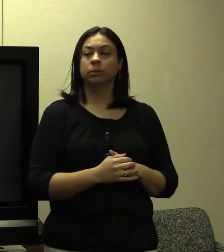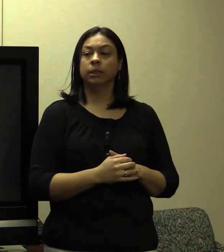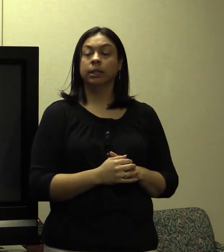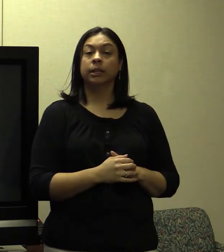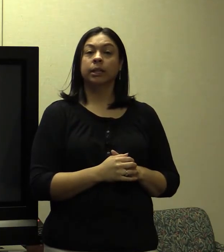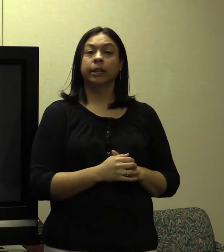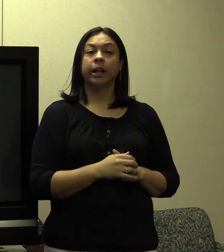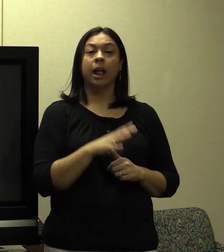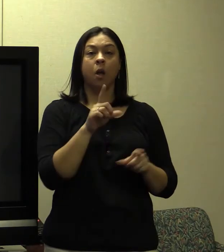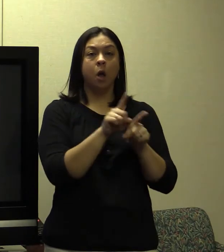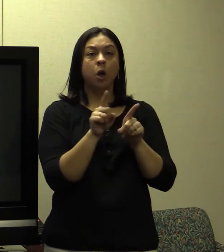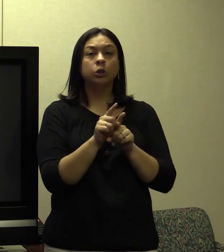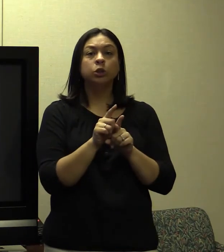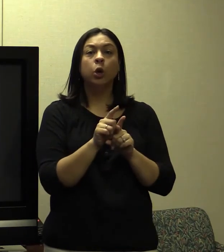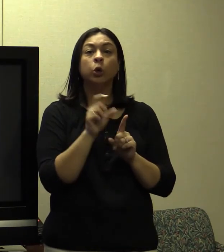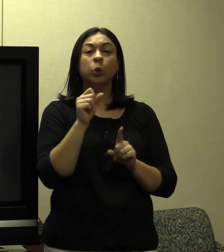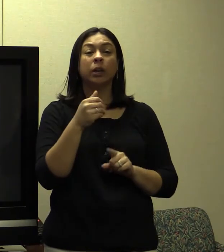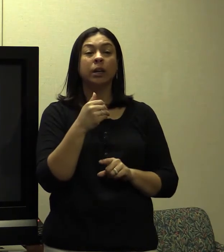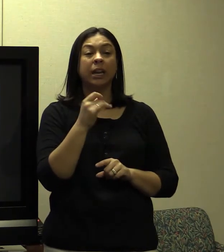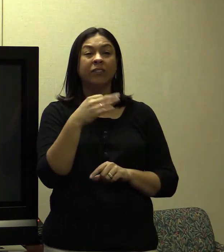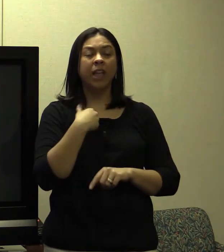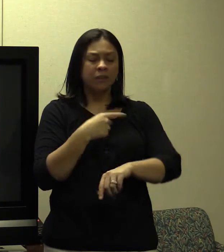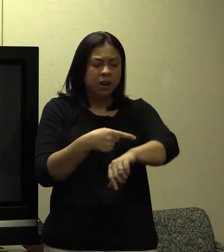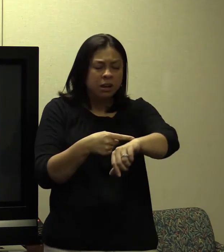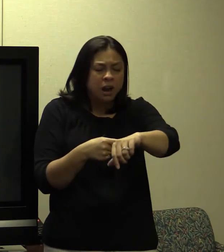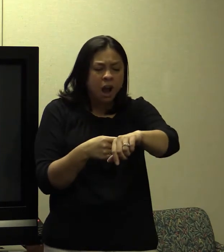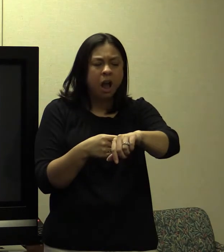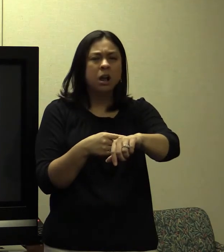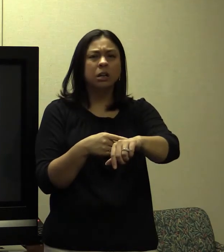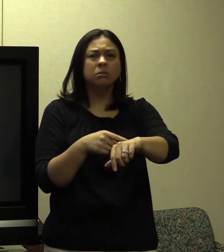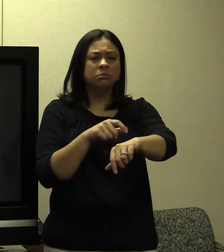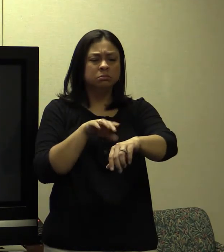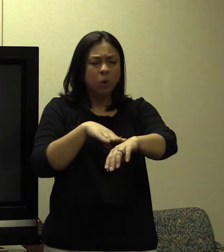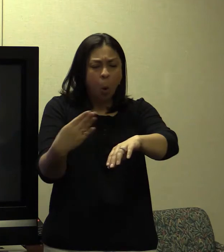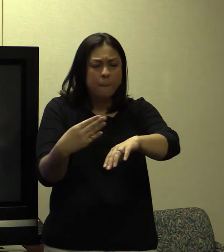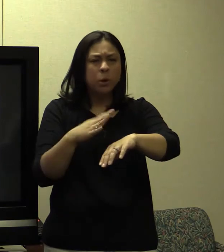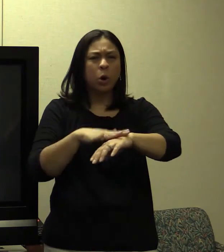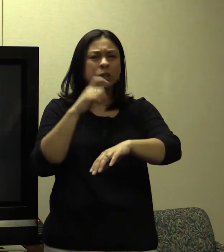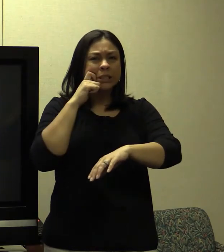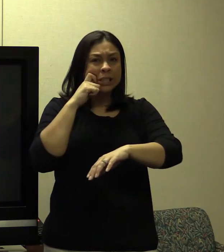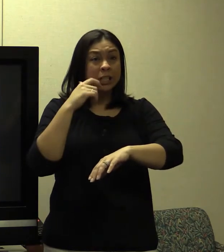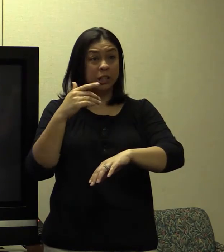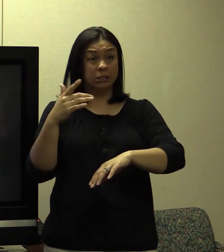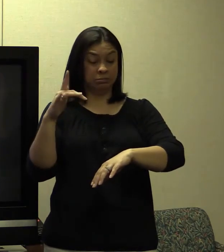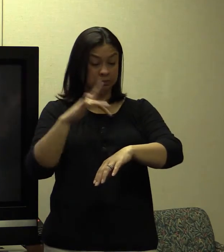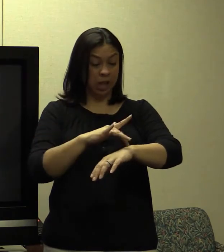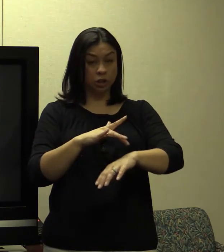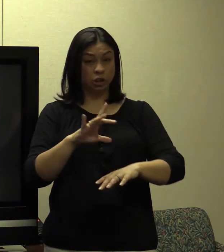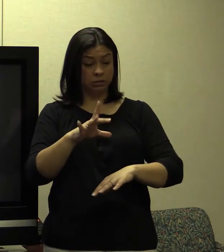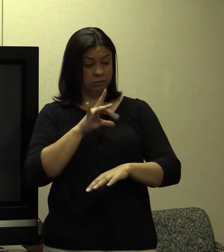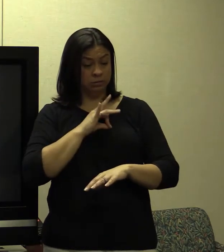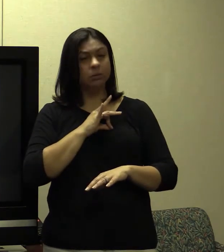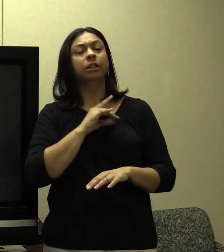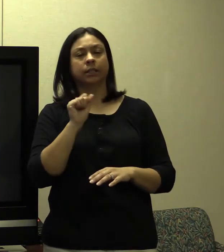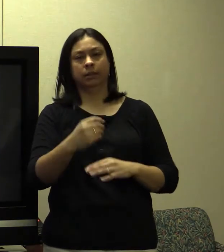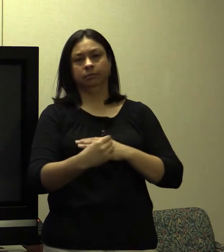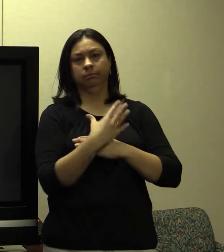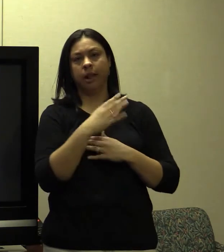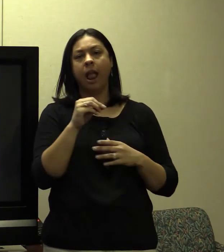includes contact with lesions, open wounds, sores on the skin. It also includes mucous membranes, which is the lining